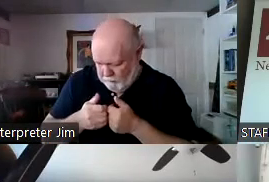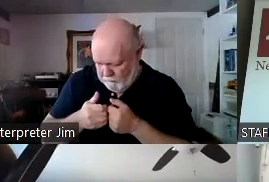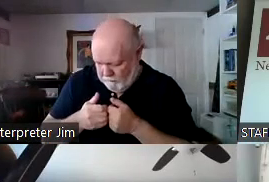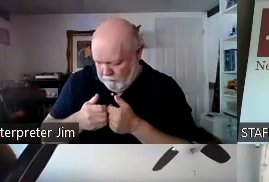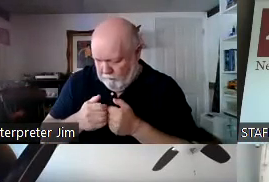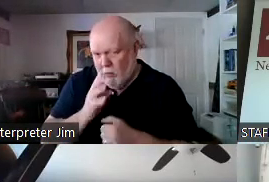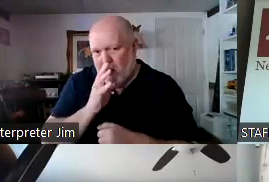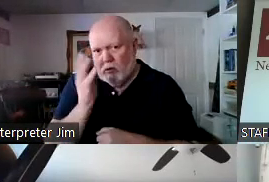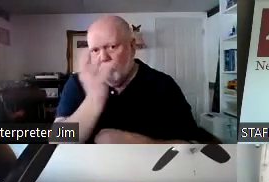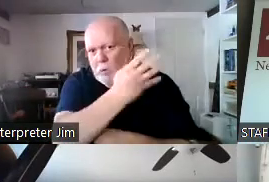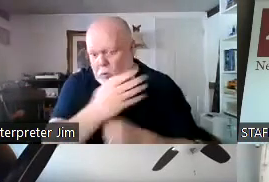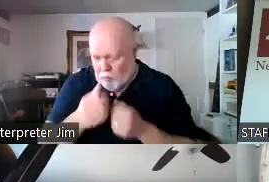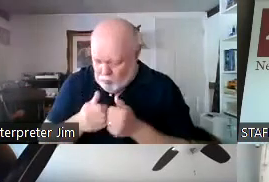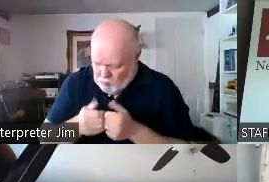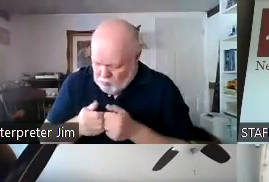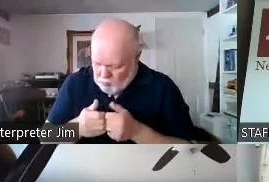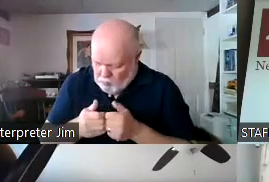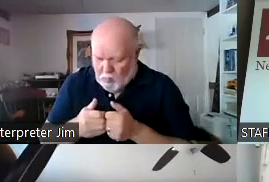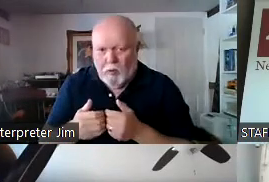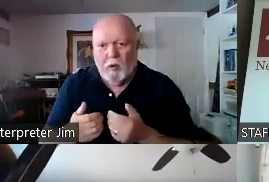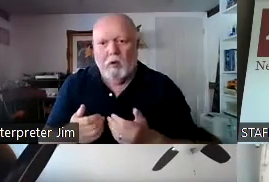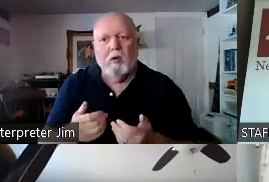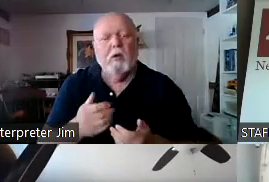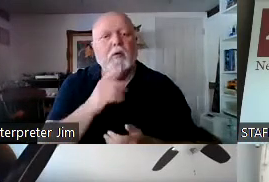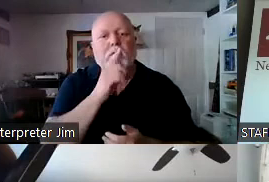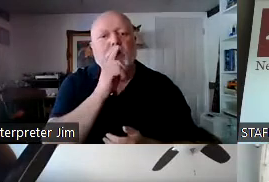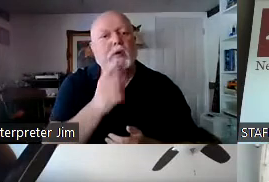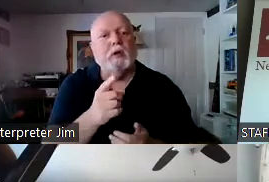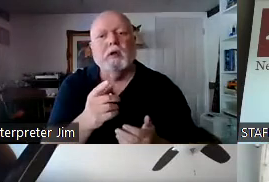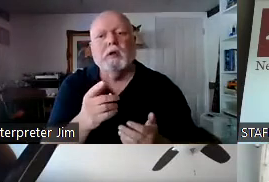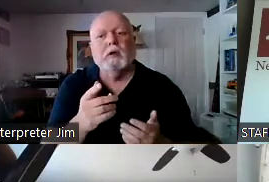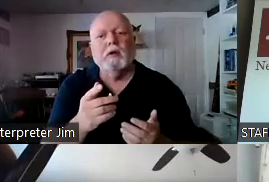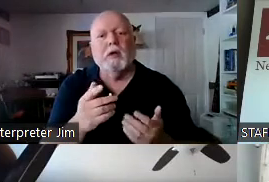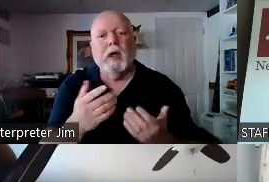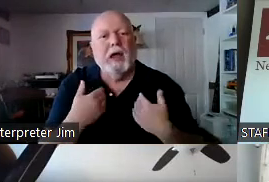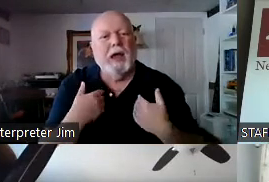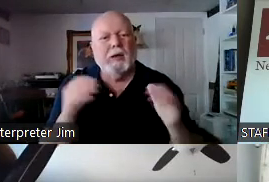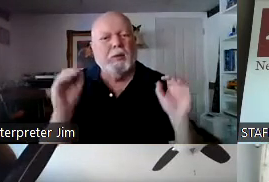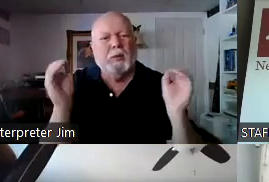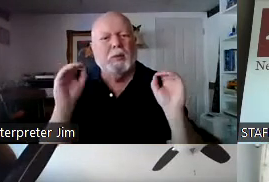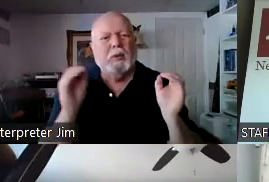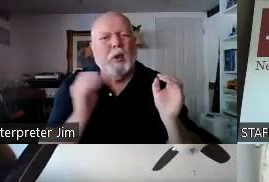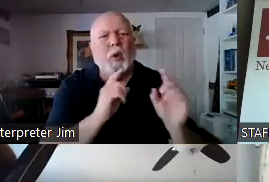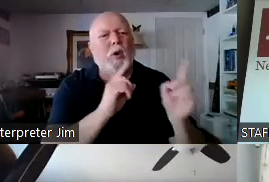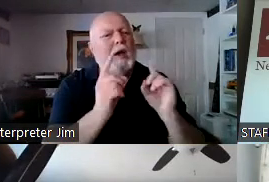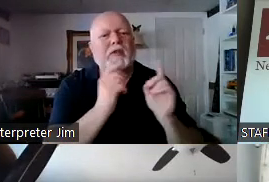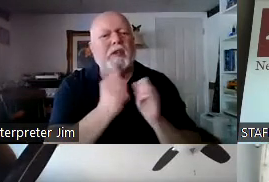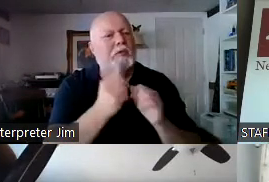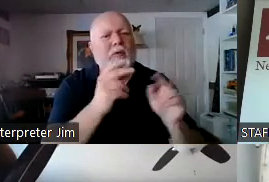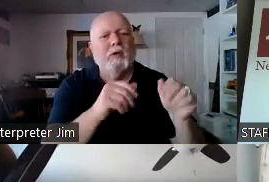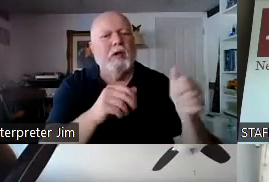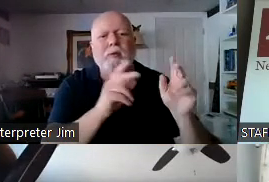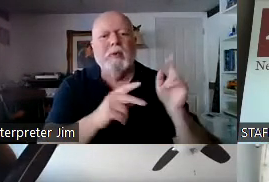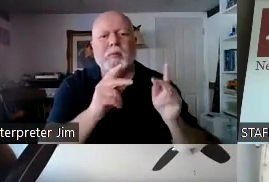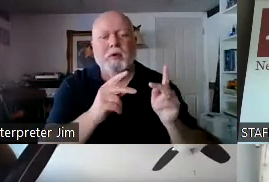and really had no meaningful conversations. And then the whole ride home, it's like a